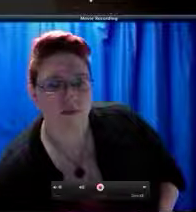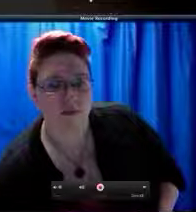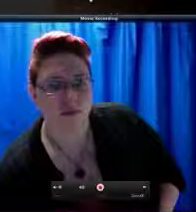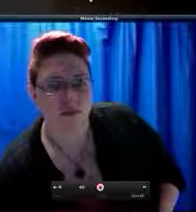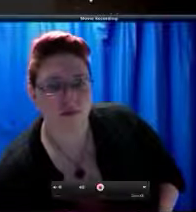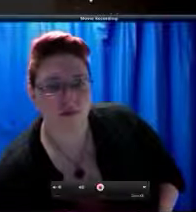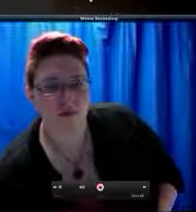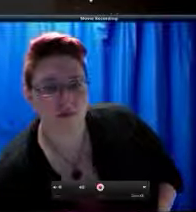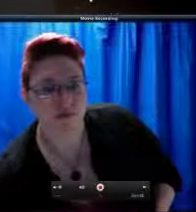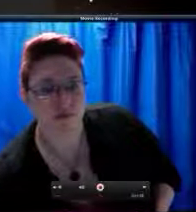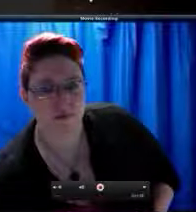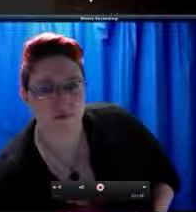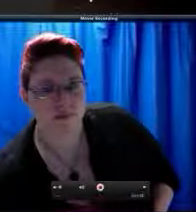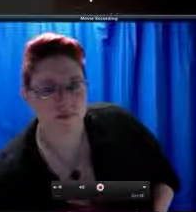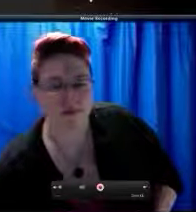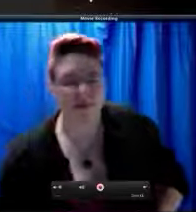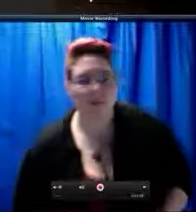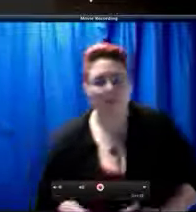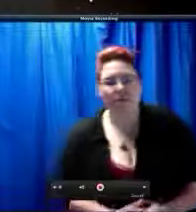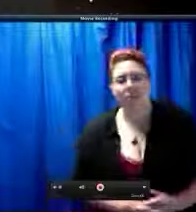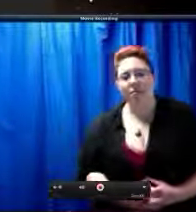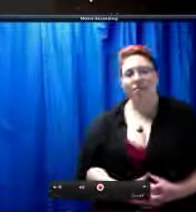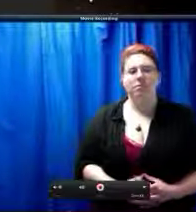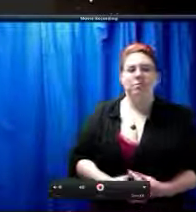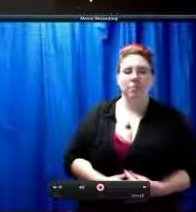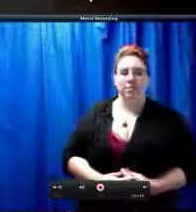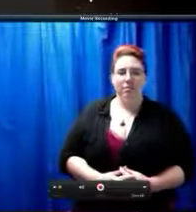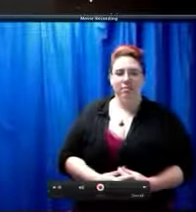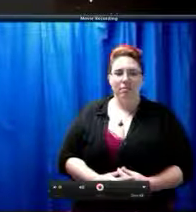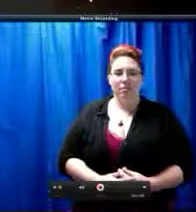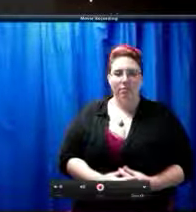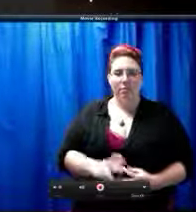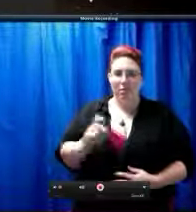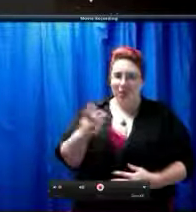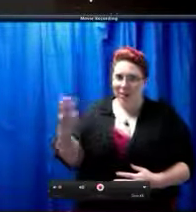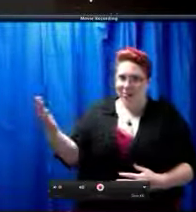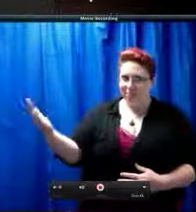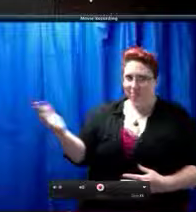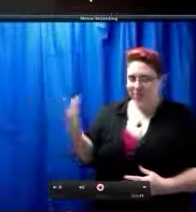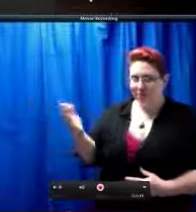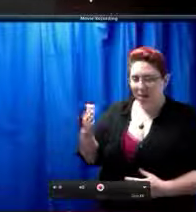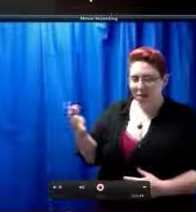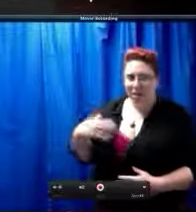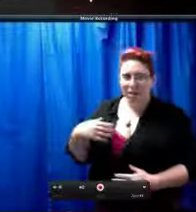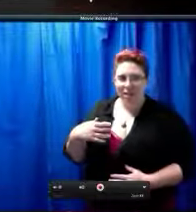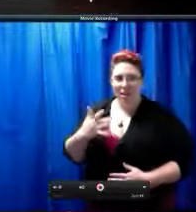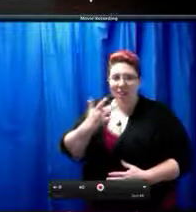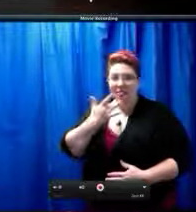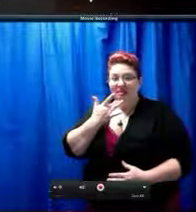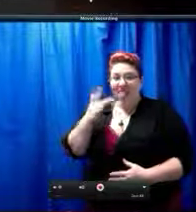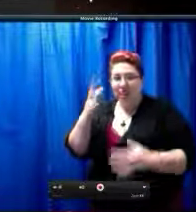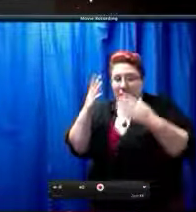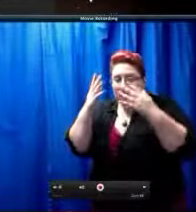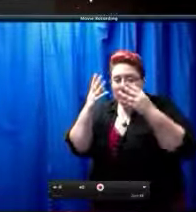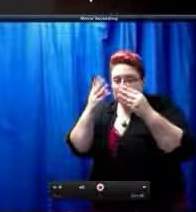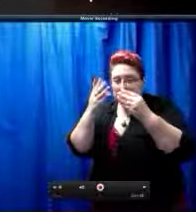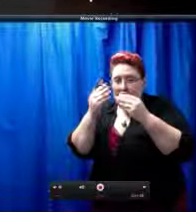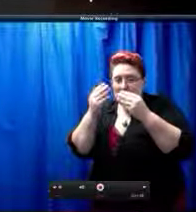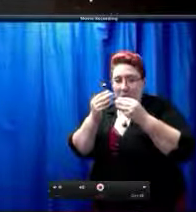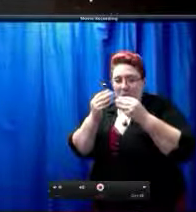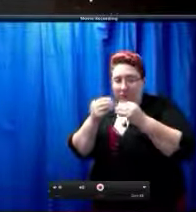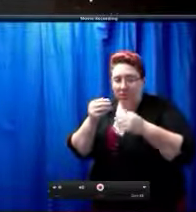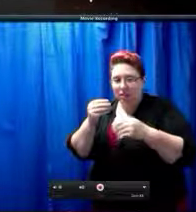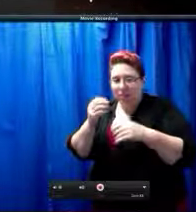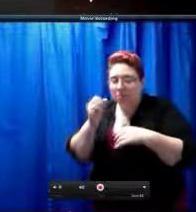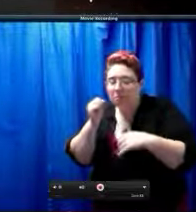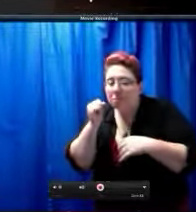No scary. It's all good, I promise. All right, so you're going to get nice and close so you can see because the light's getting a little dim on me. You brush your teeth. All right,